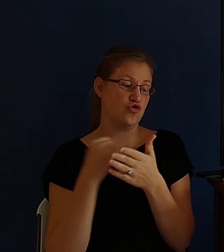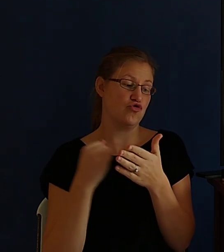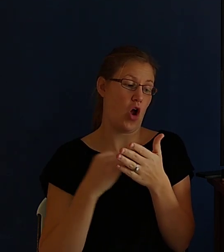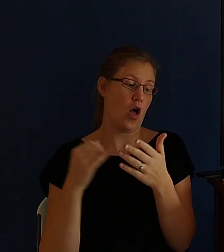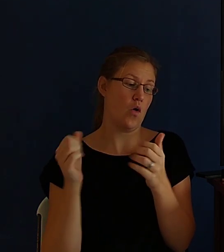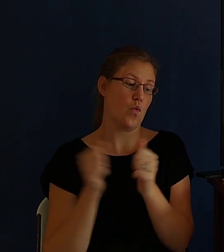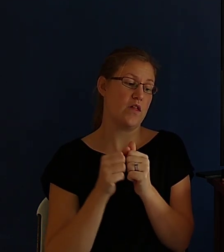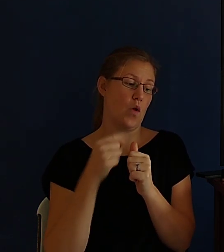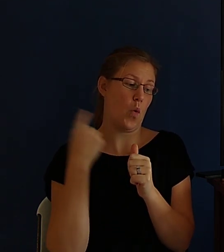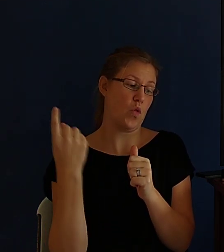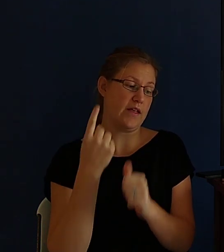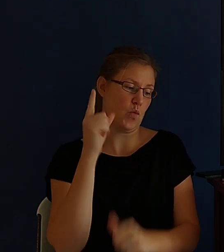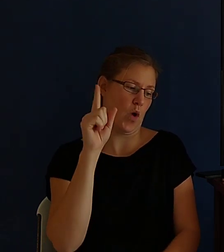1. So here,